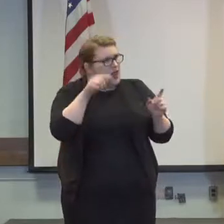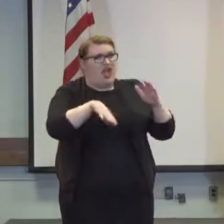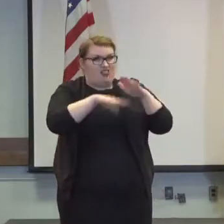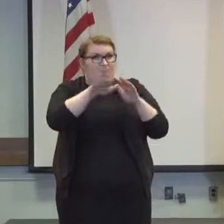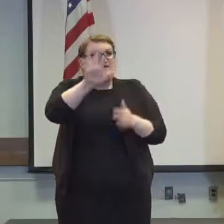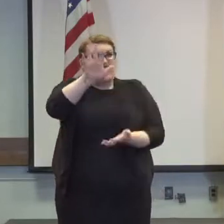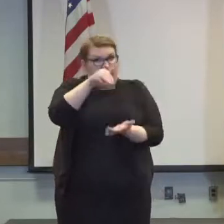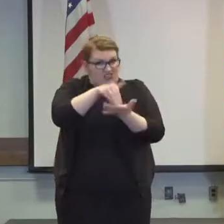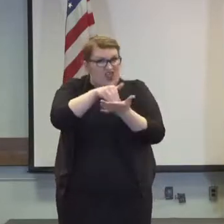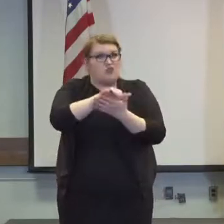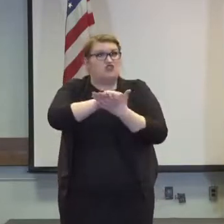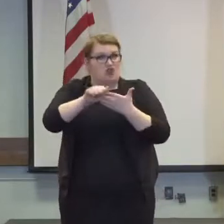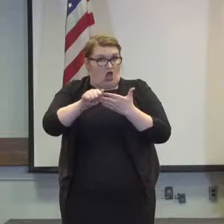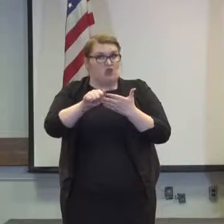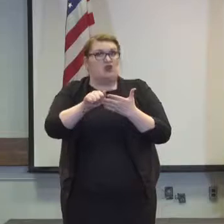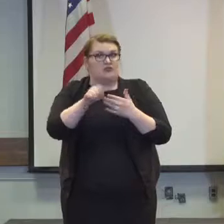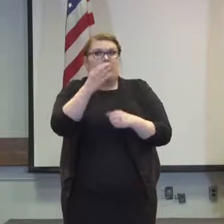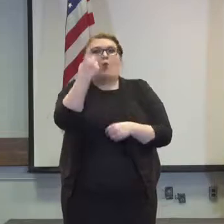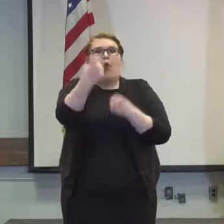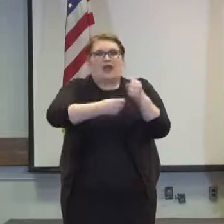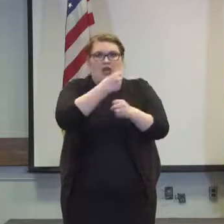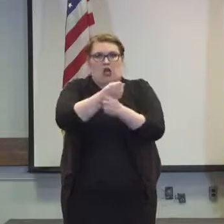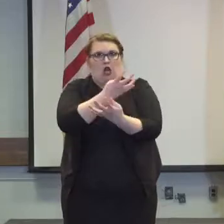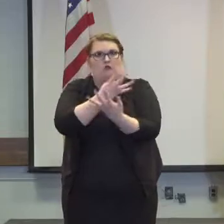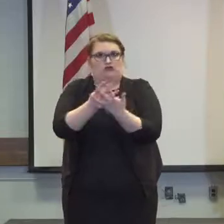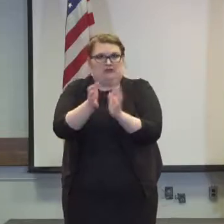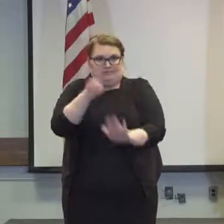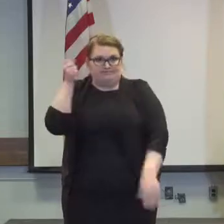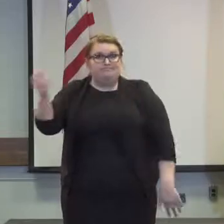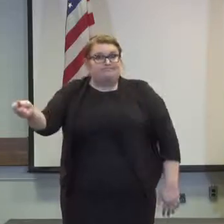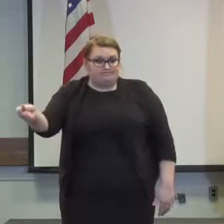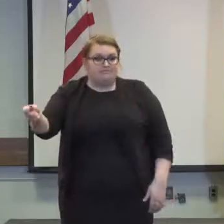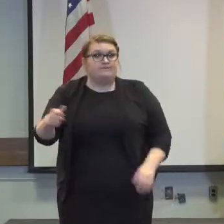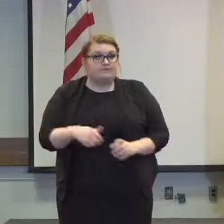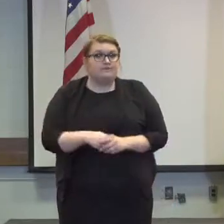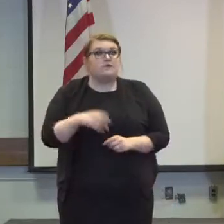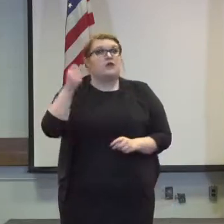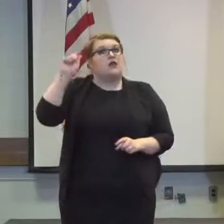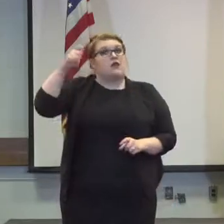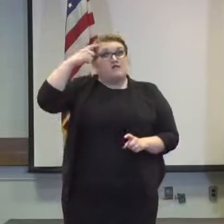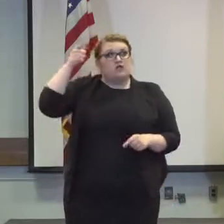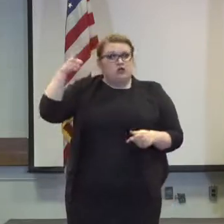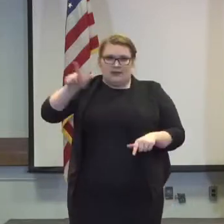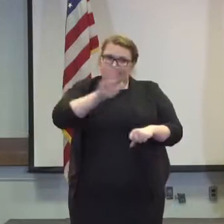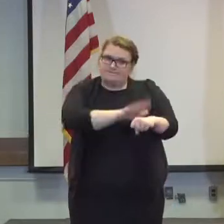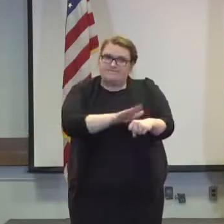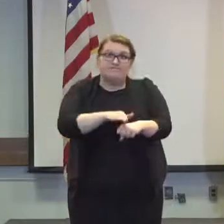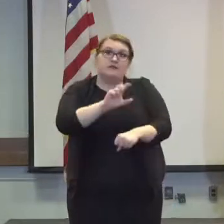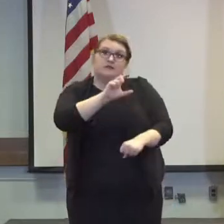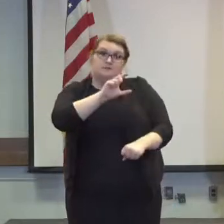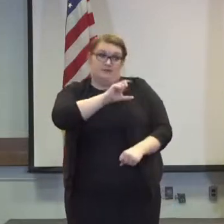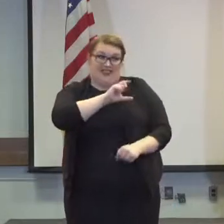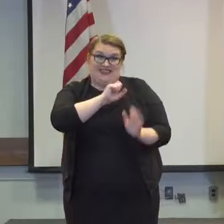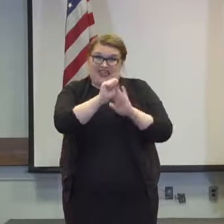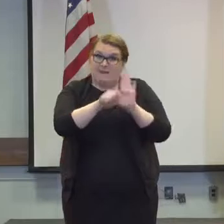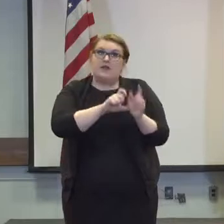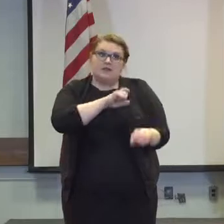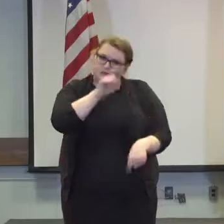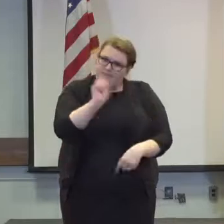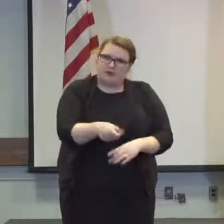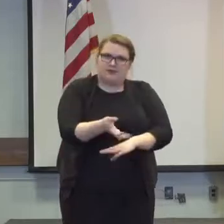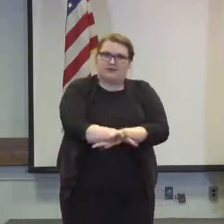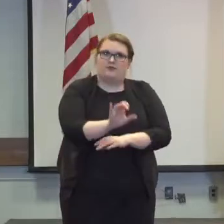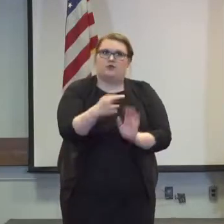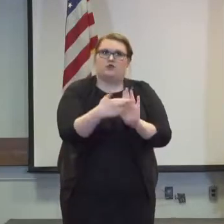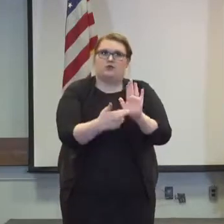up to $5,000 and a year in prison. The governor has instructed the state police to enforce. The governor wants